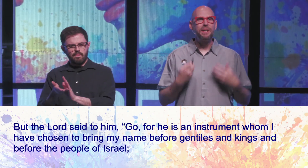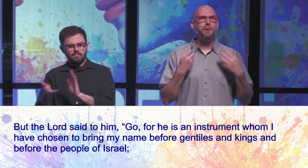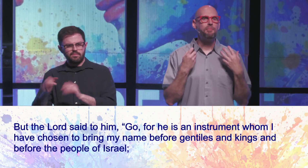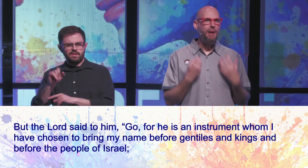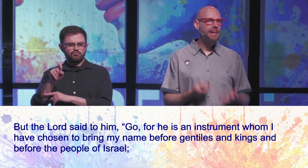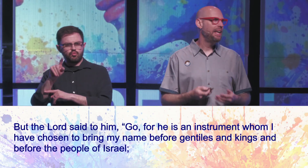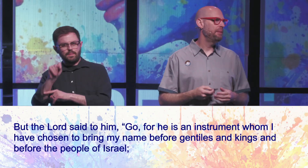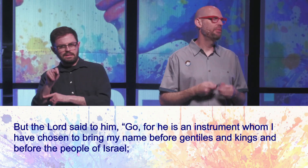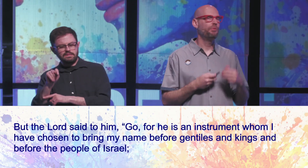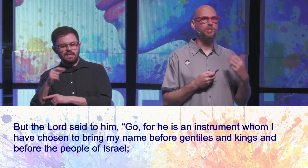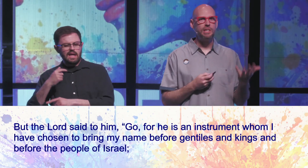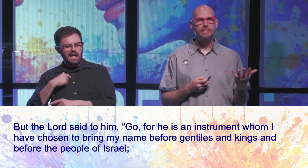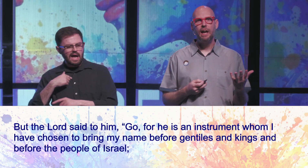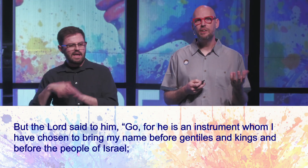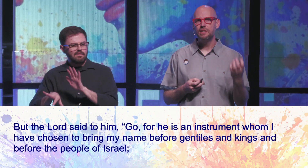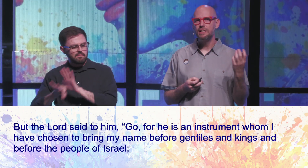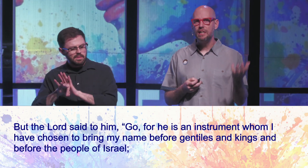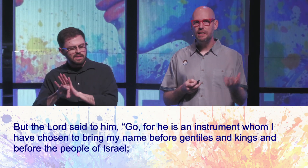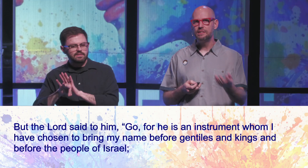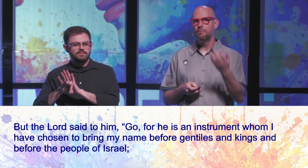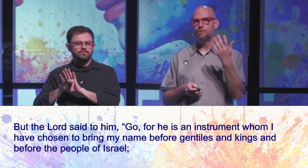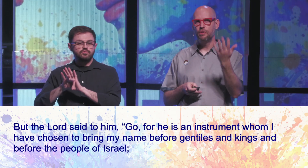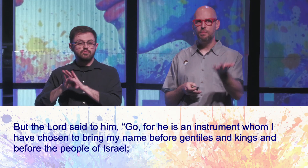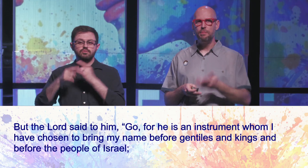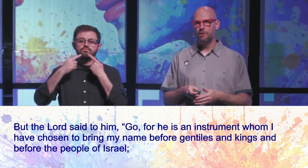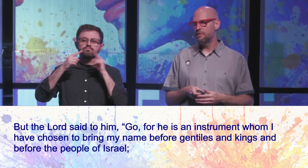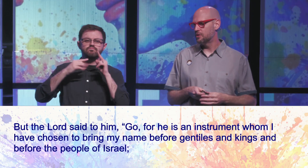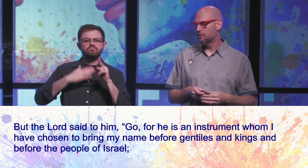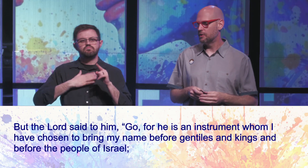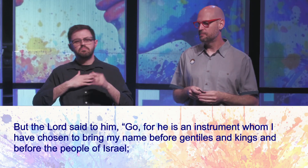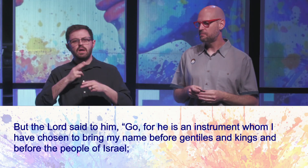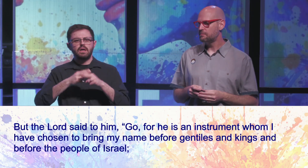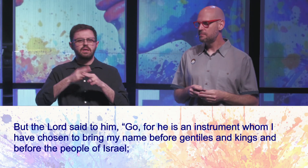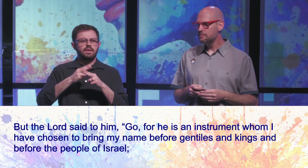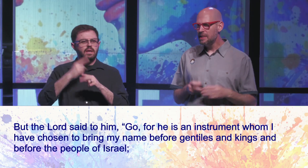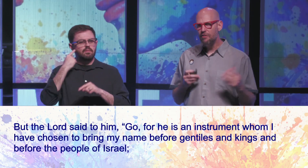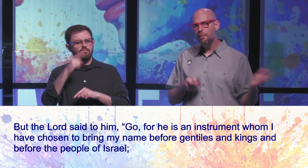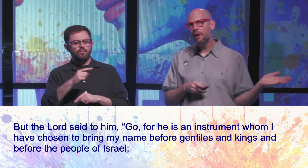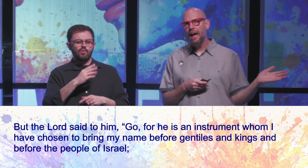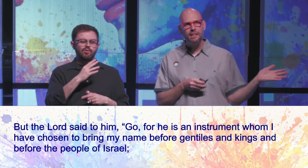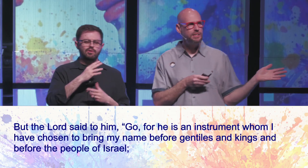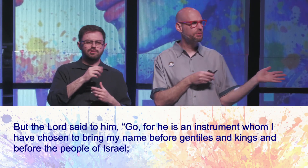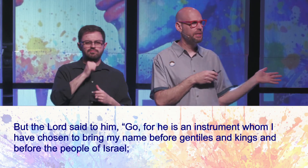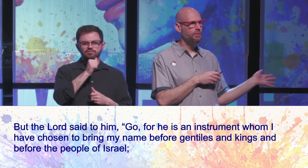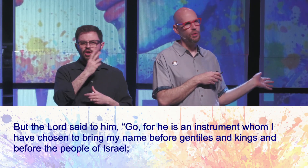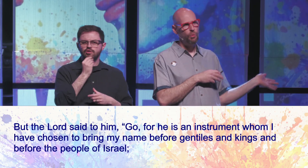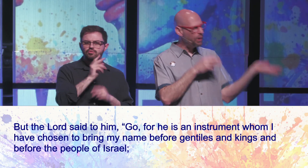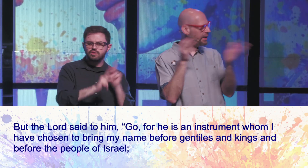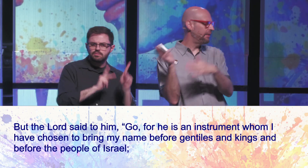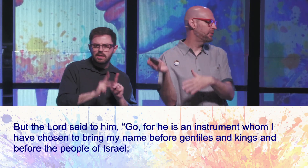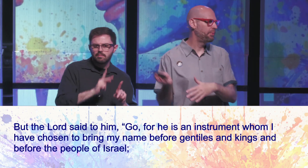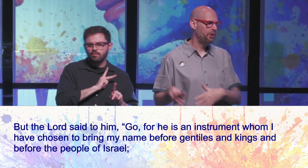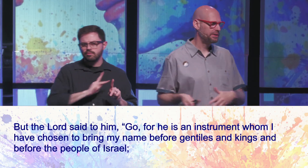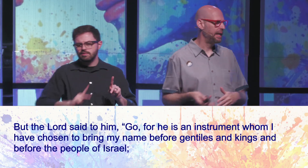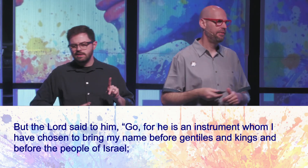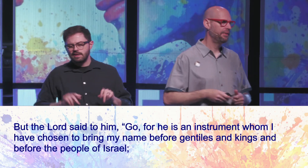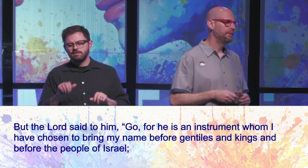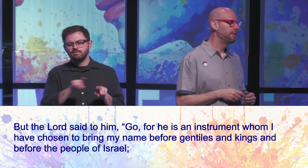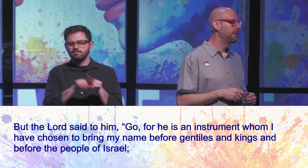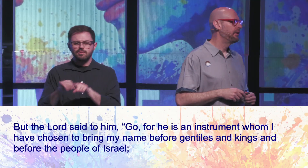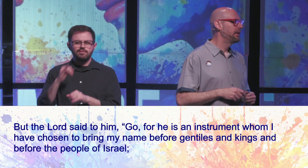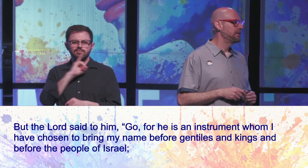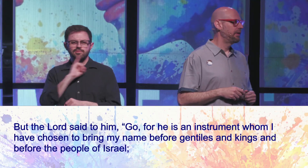to bring my name before Gentiles and kings and before the people of Israel. Now remember, Acts is written well after Paul's